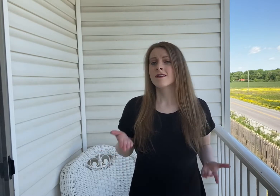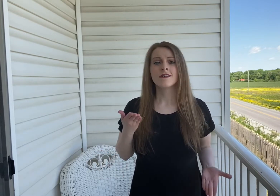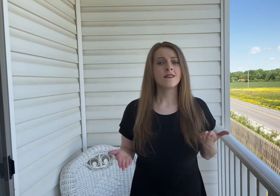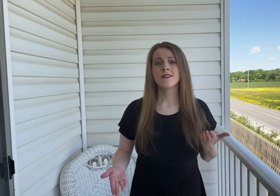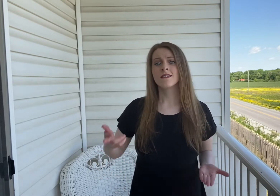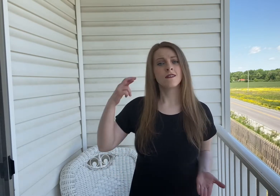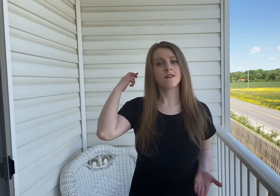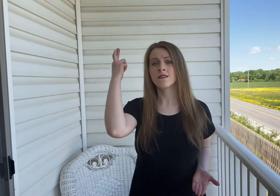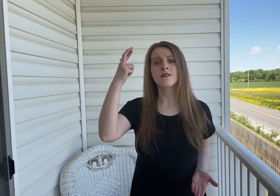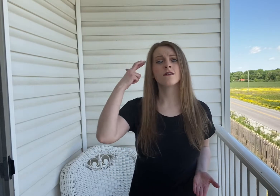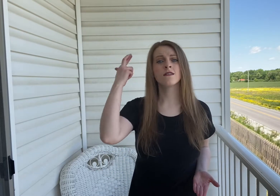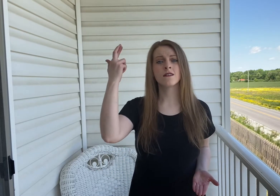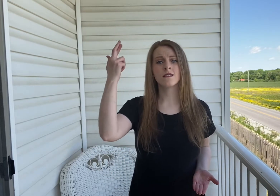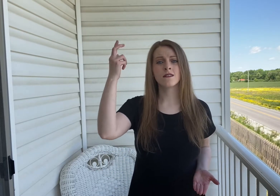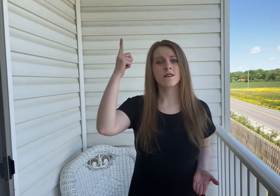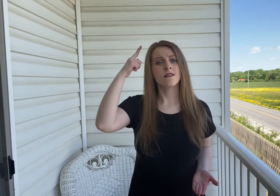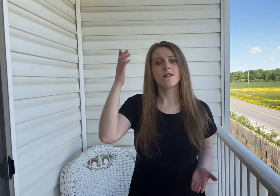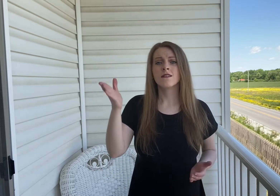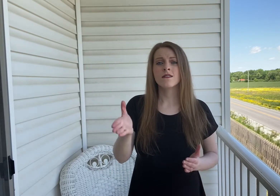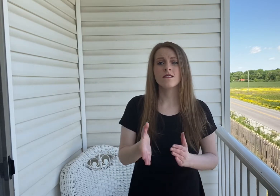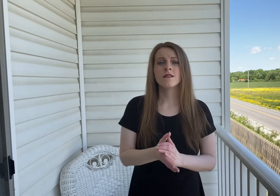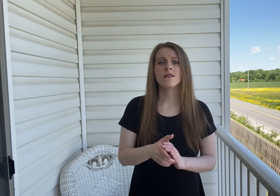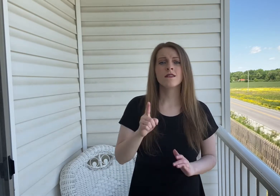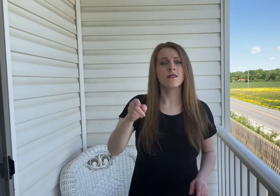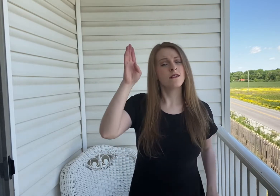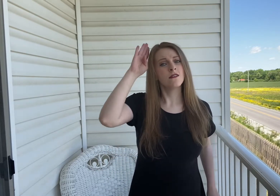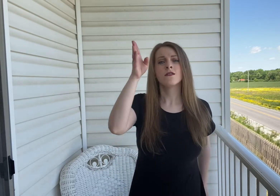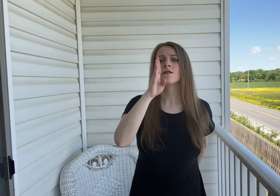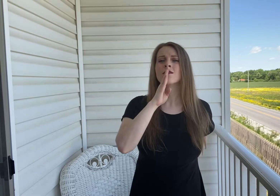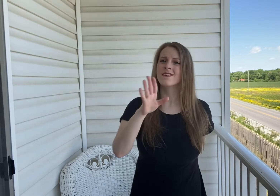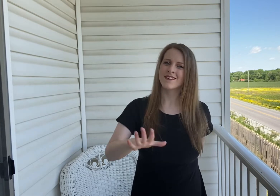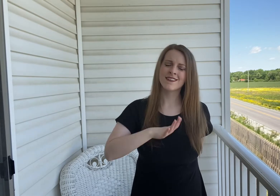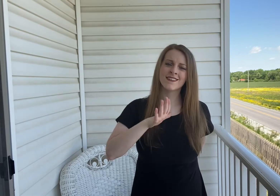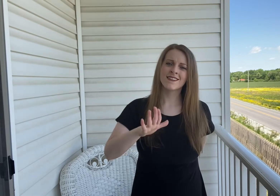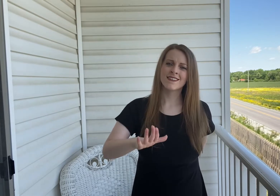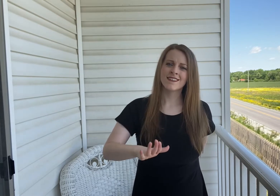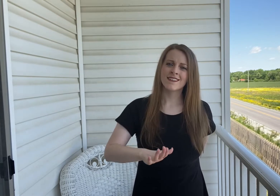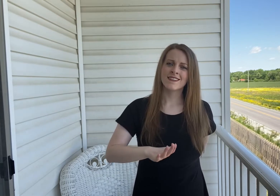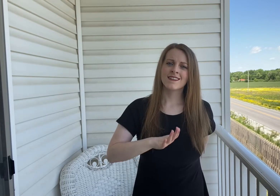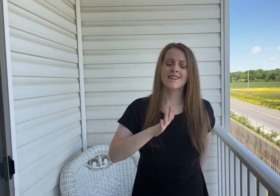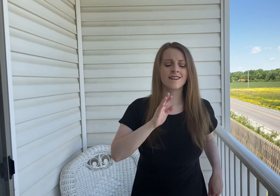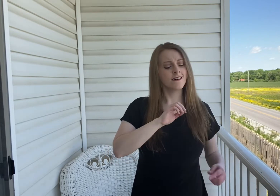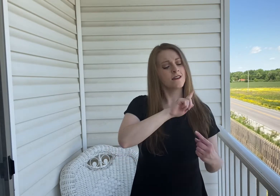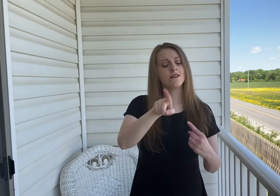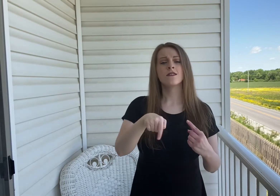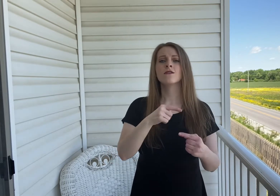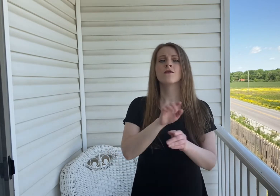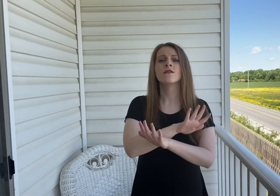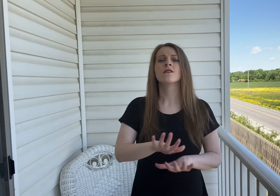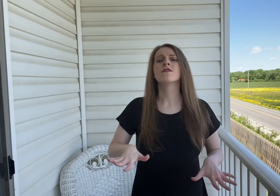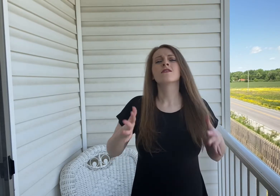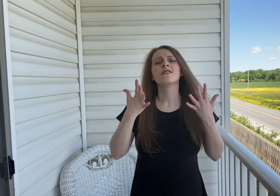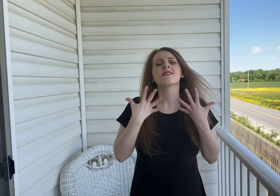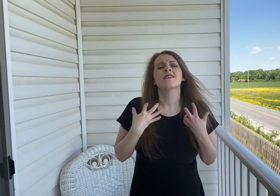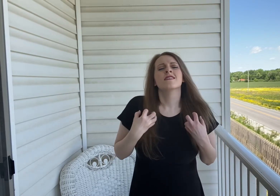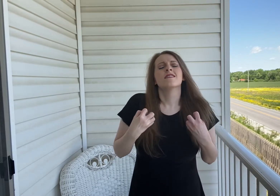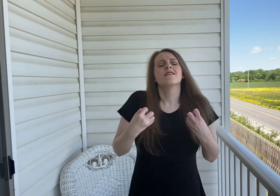Maybe there's a reason to believe you'll be okay. 'Cause when you don't feel